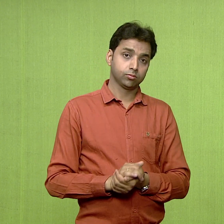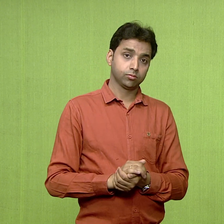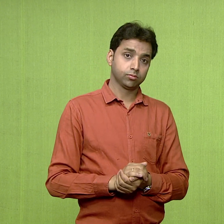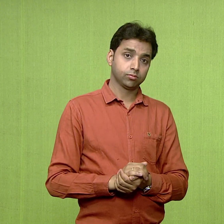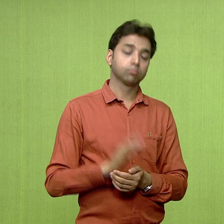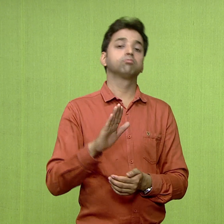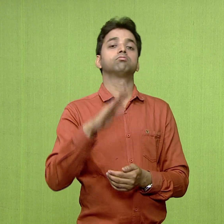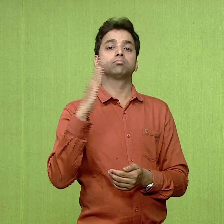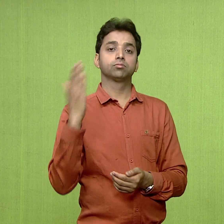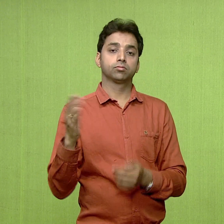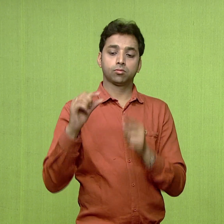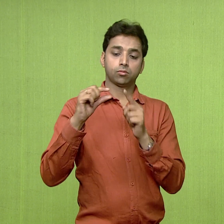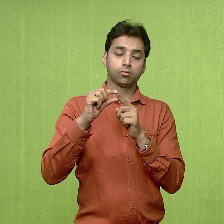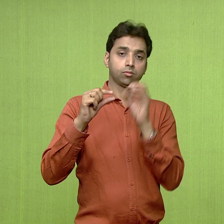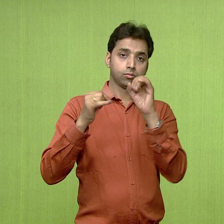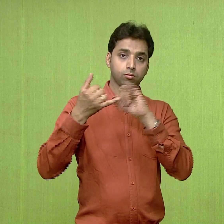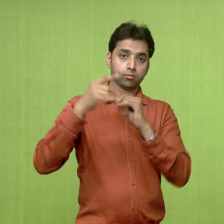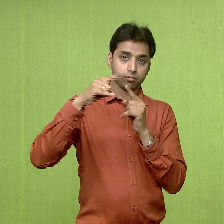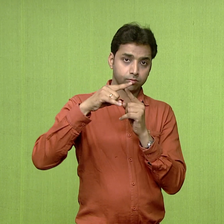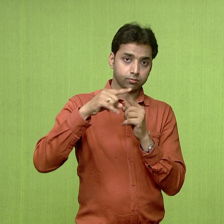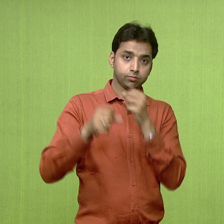and Postgupta period.